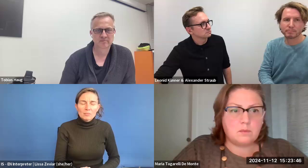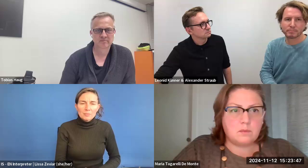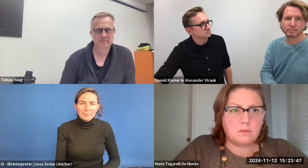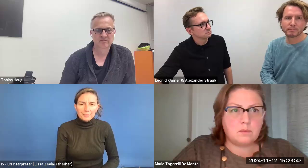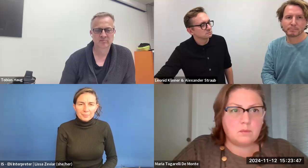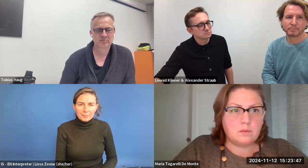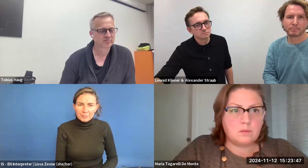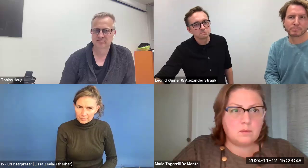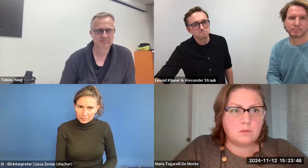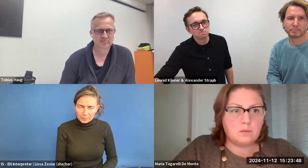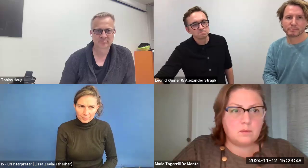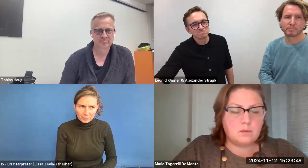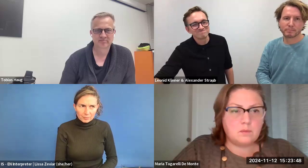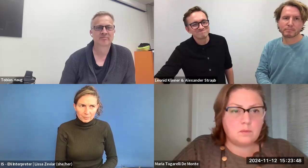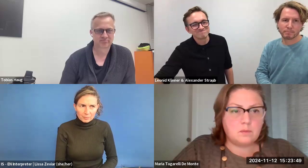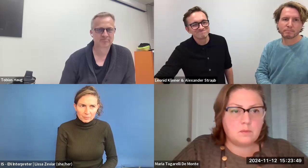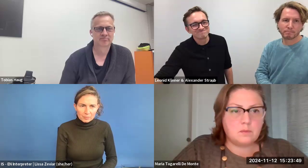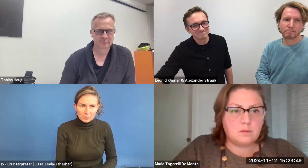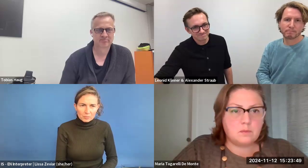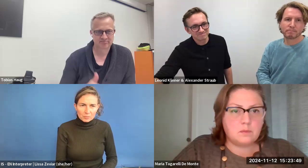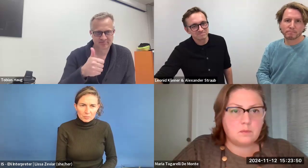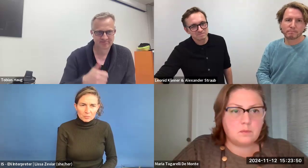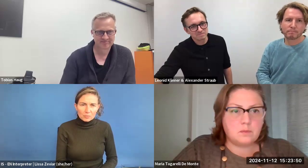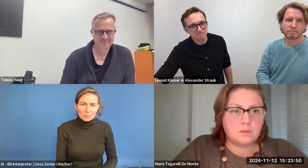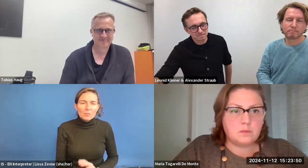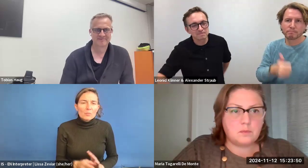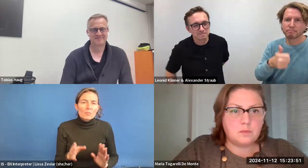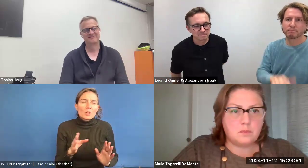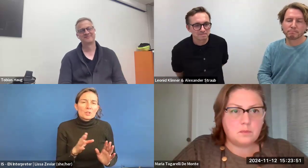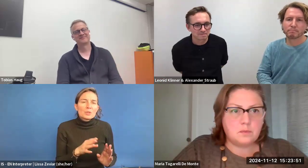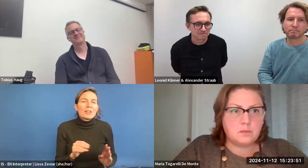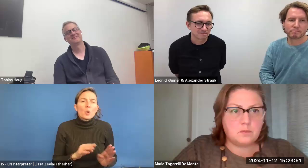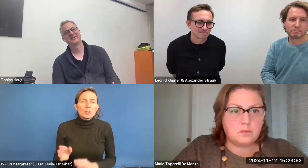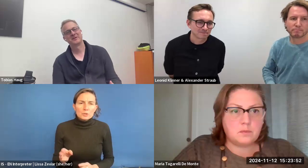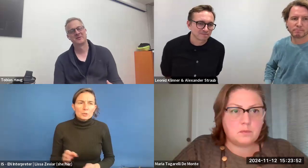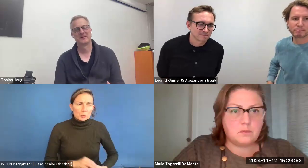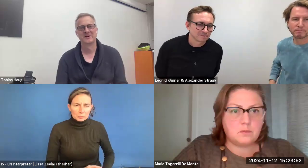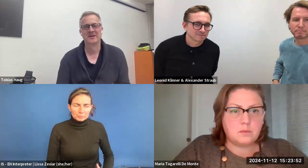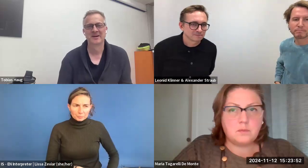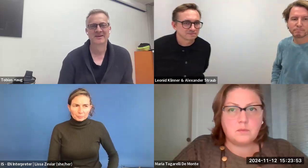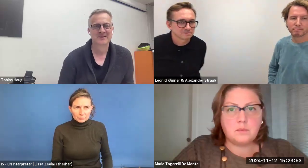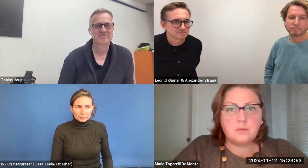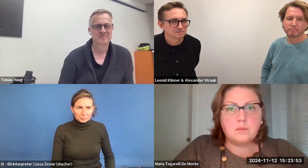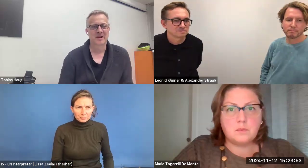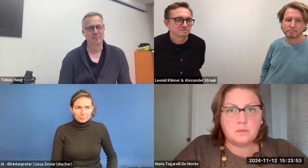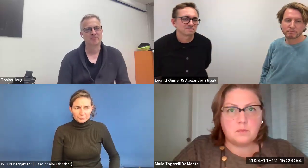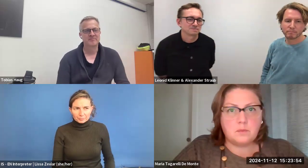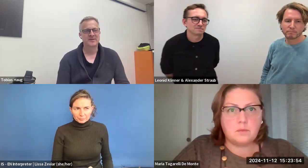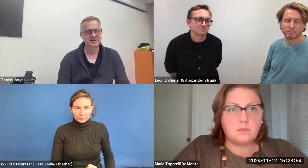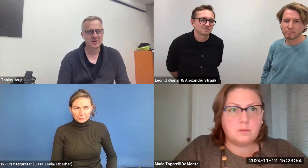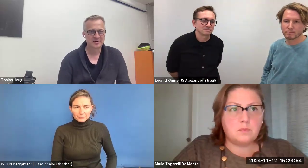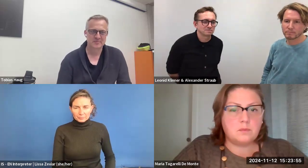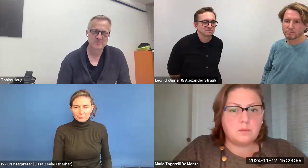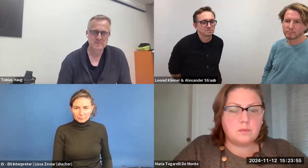program yourself. You know, get someone who knows what they're doing, and then it's a lot easier. So now they only use Moodle.